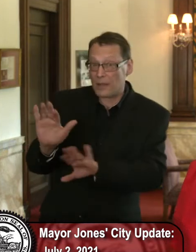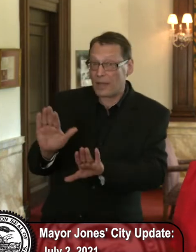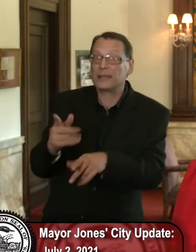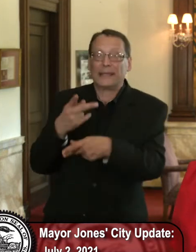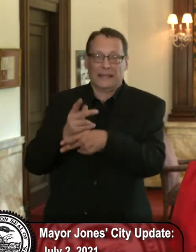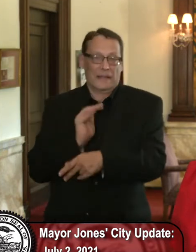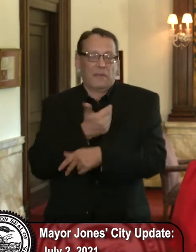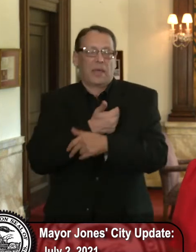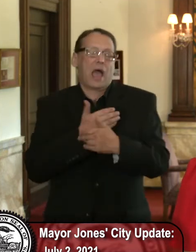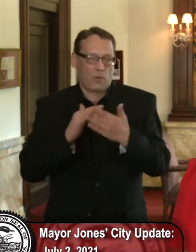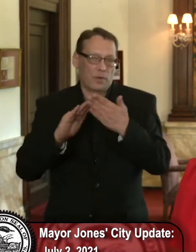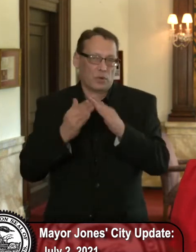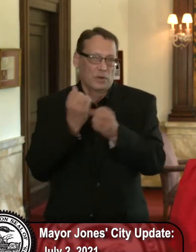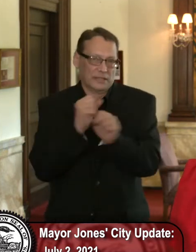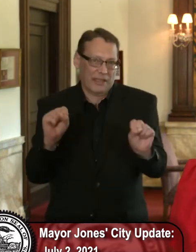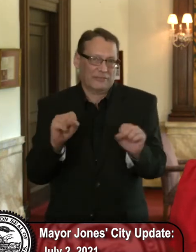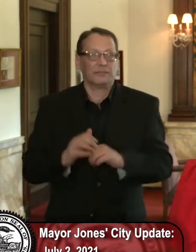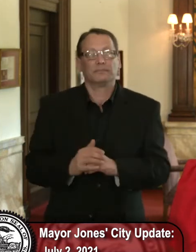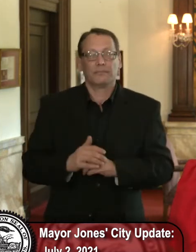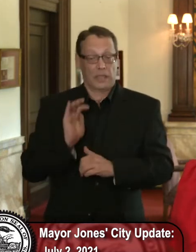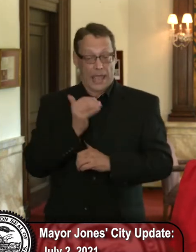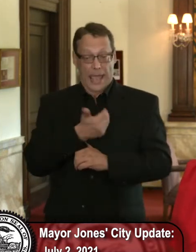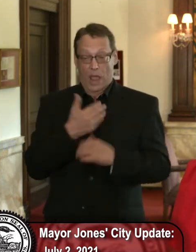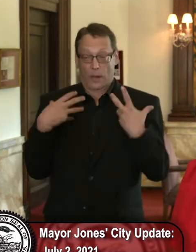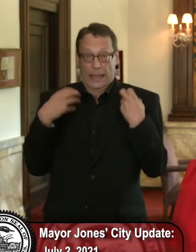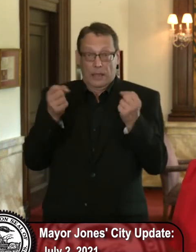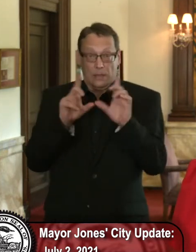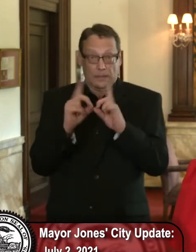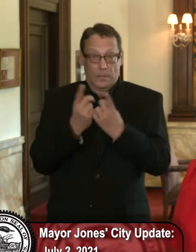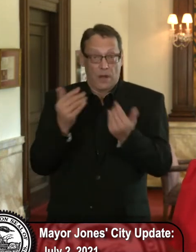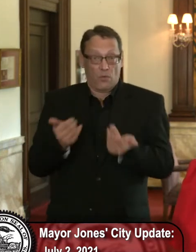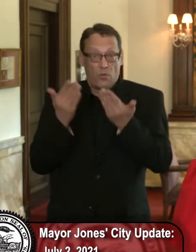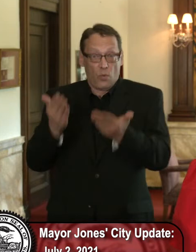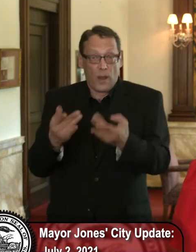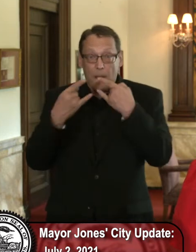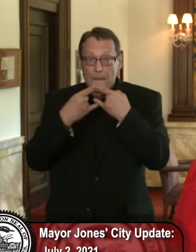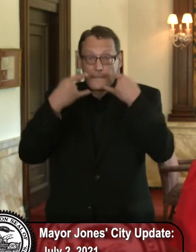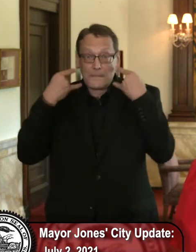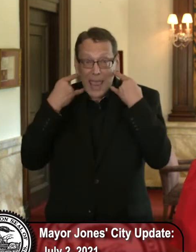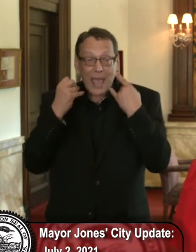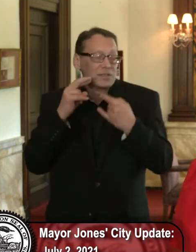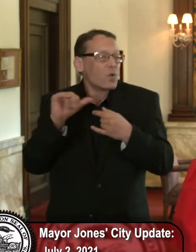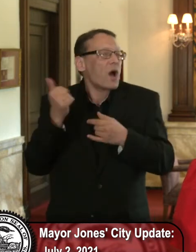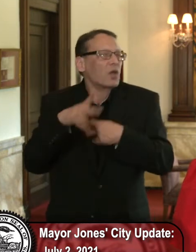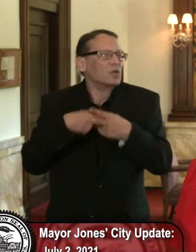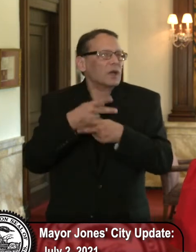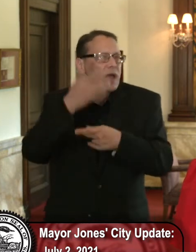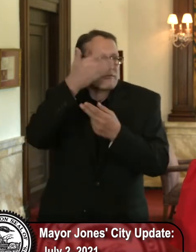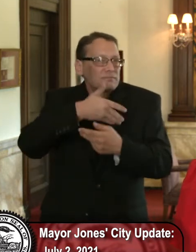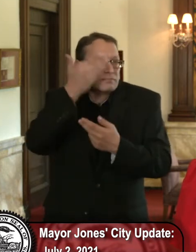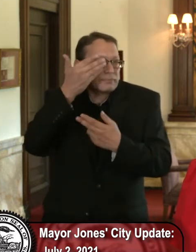our communities safe. Our regional health departments are recommending that we wear a mask or other face covering while